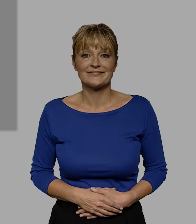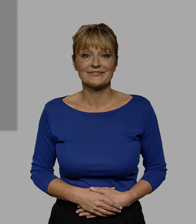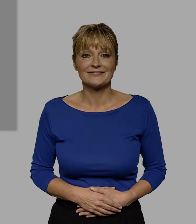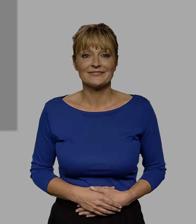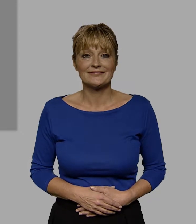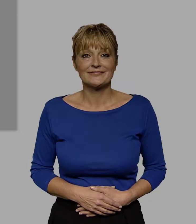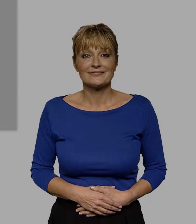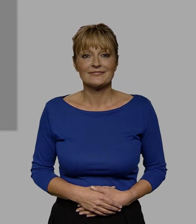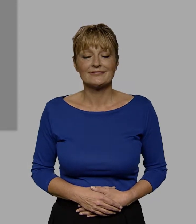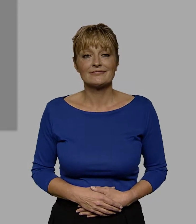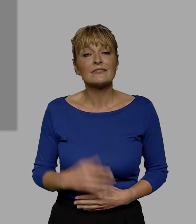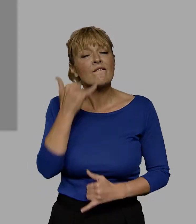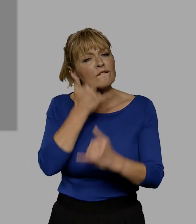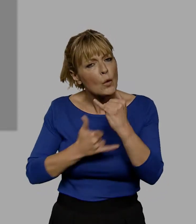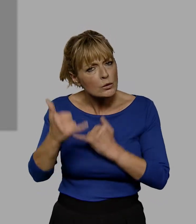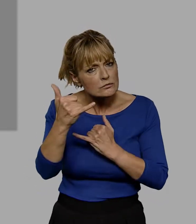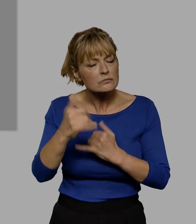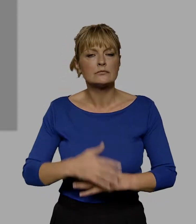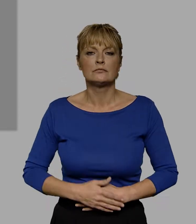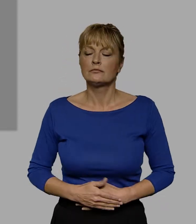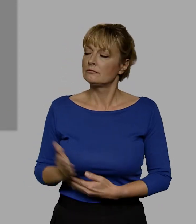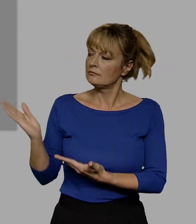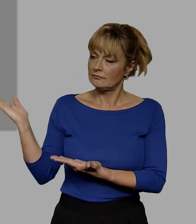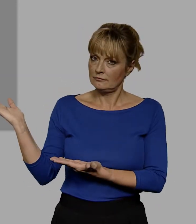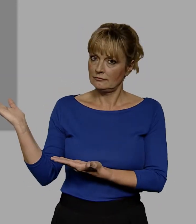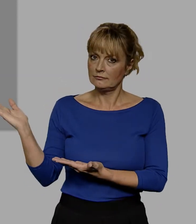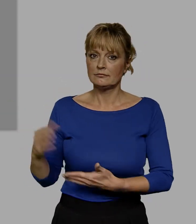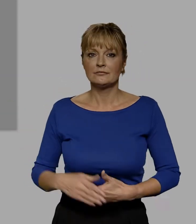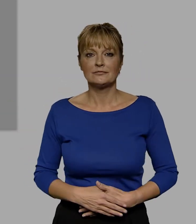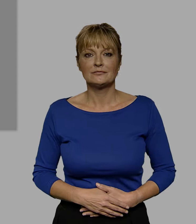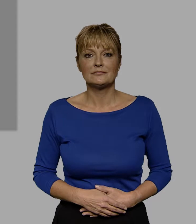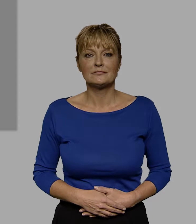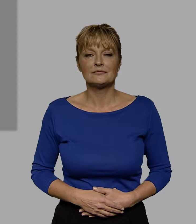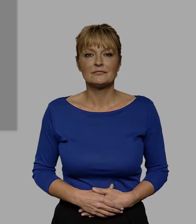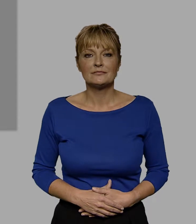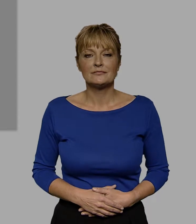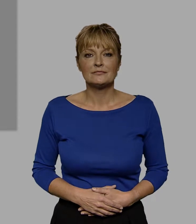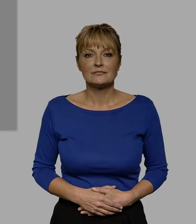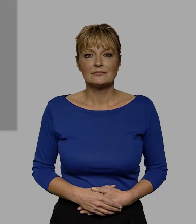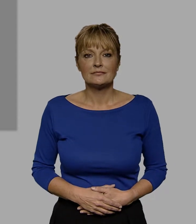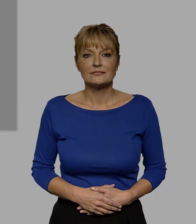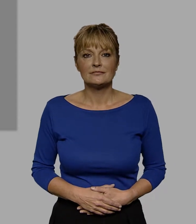communications@spso.org.uk. Phone: 0131 240 2990.